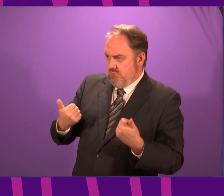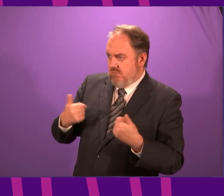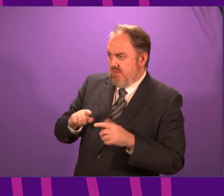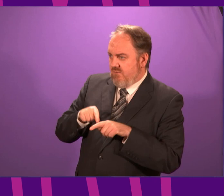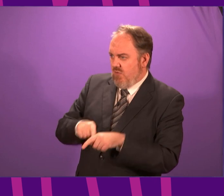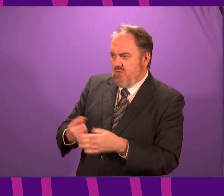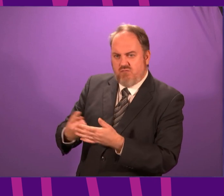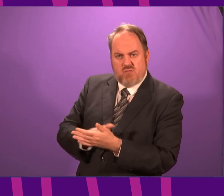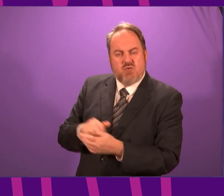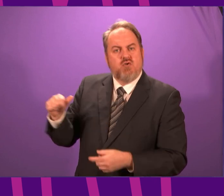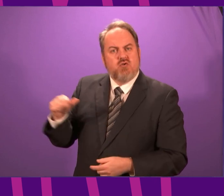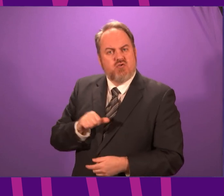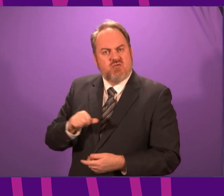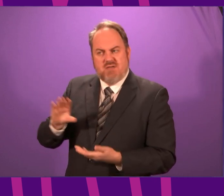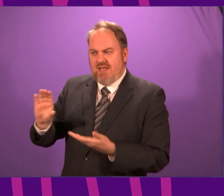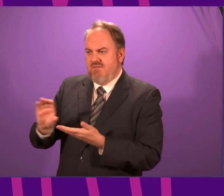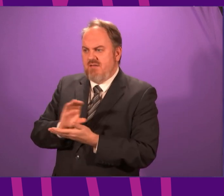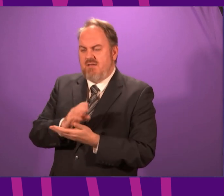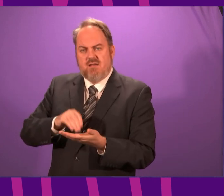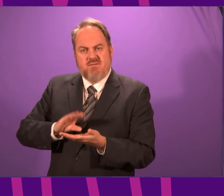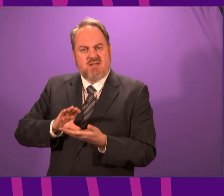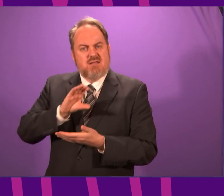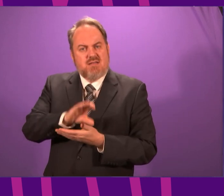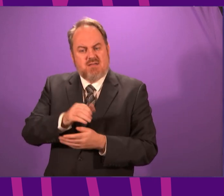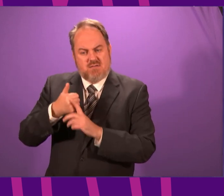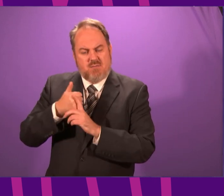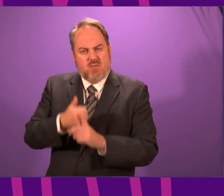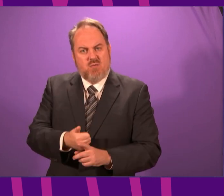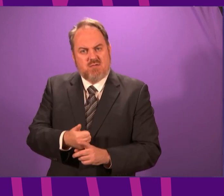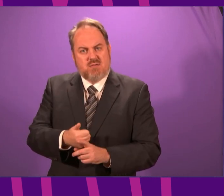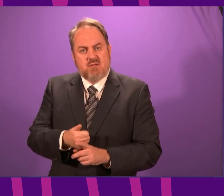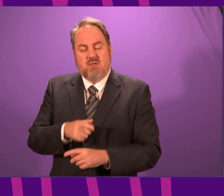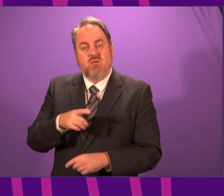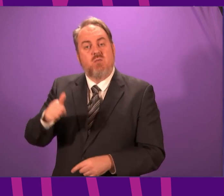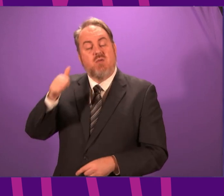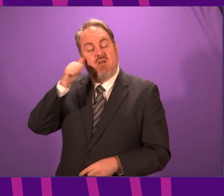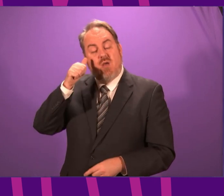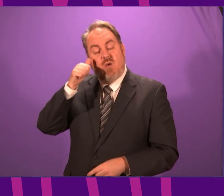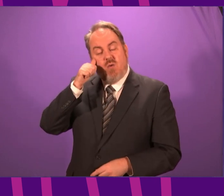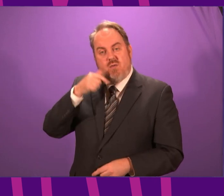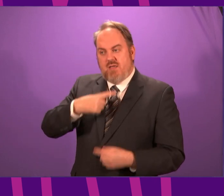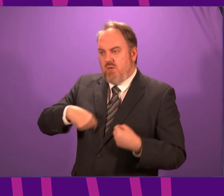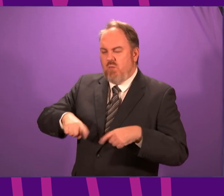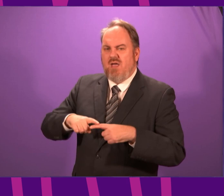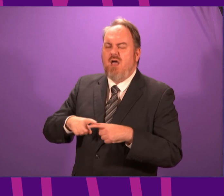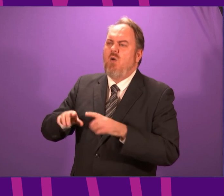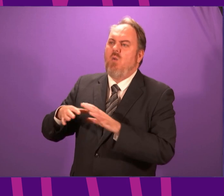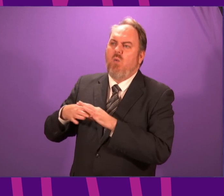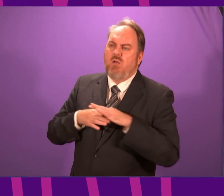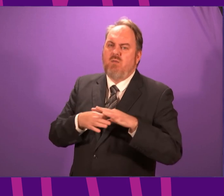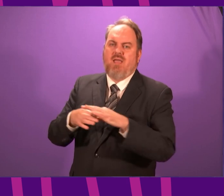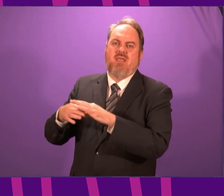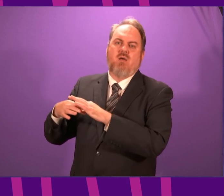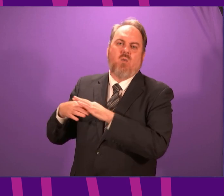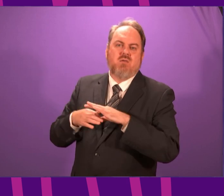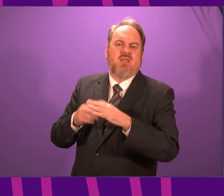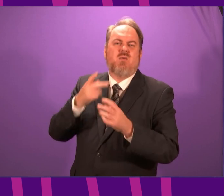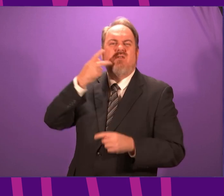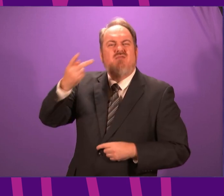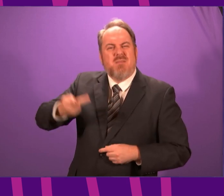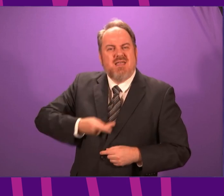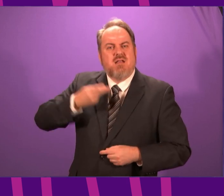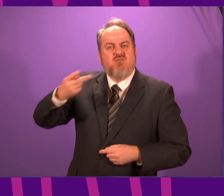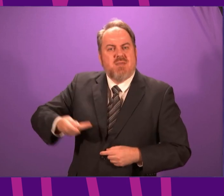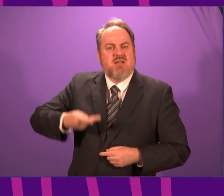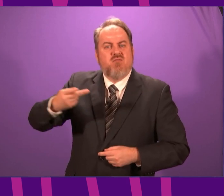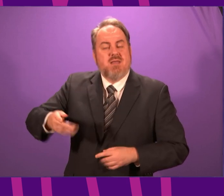still have many questions unanswered. The well-worn statement that we are all in this together might be true,